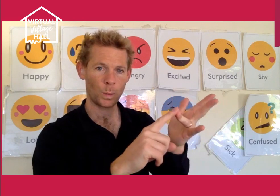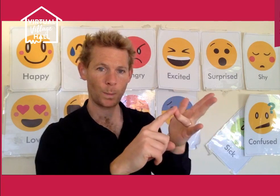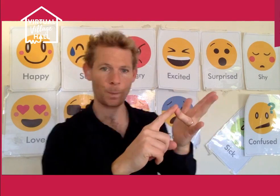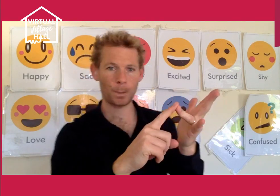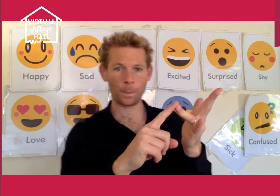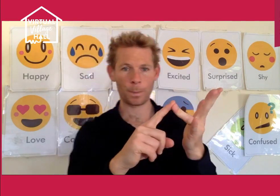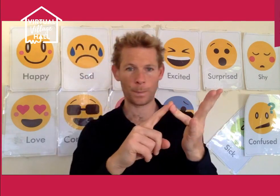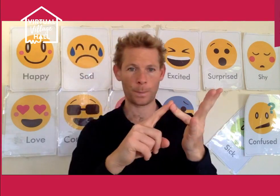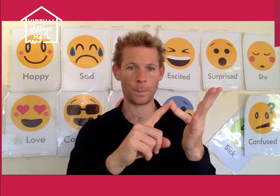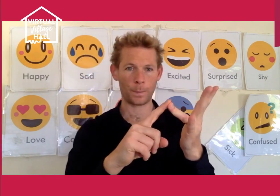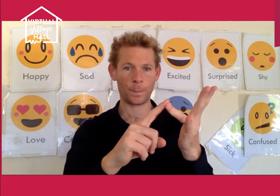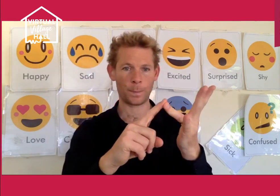O,